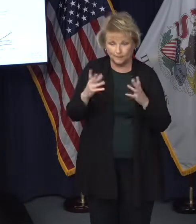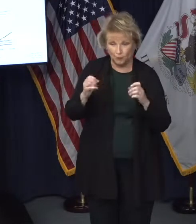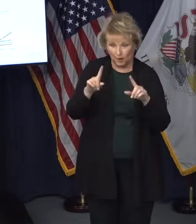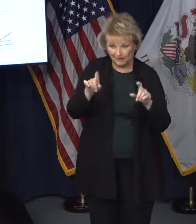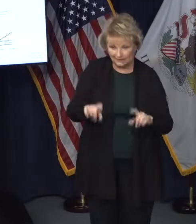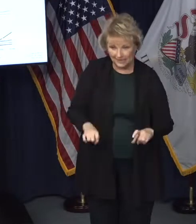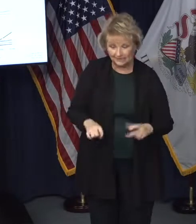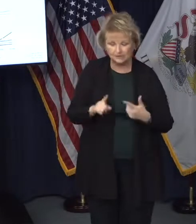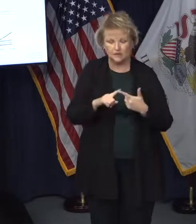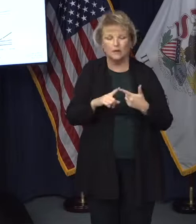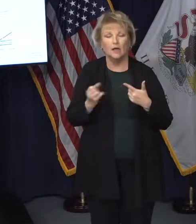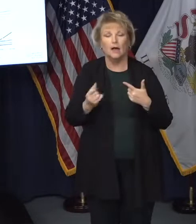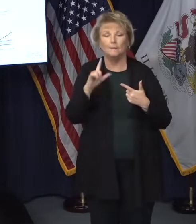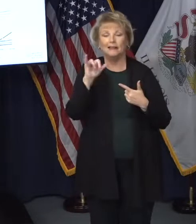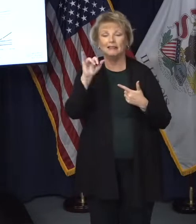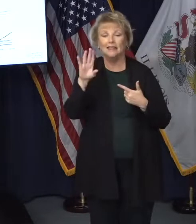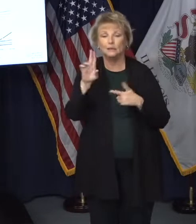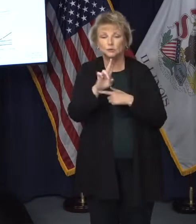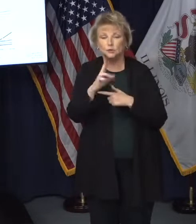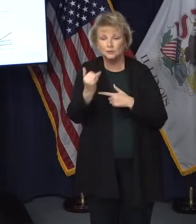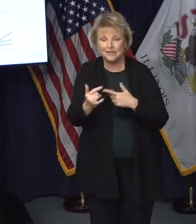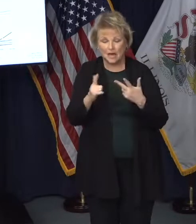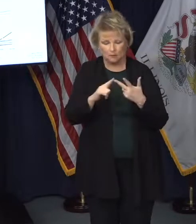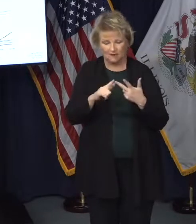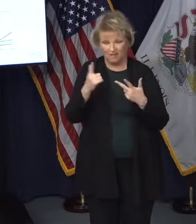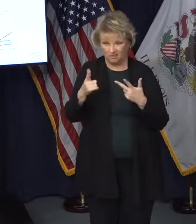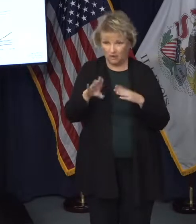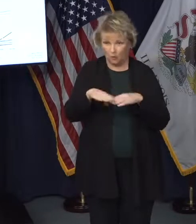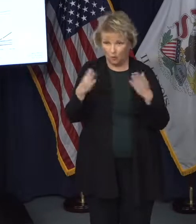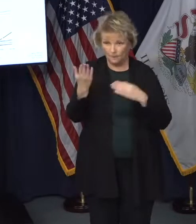labs are being used now and how many shifts?